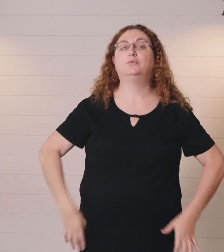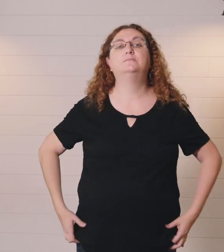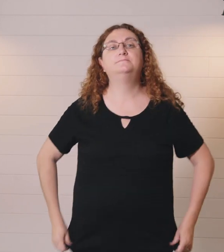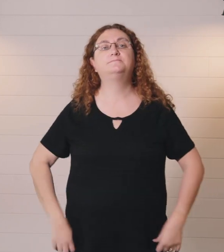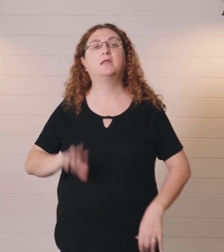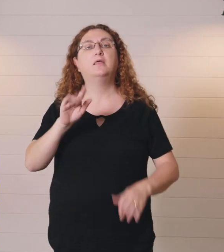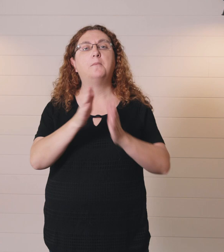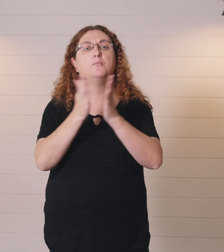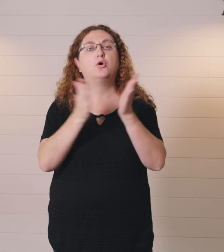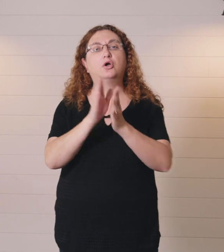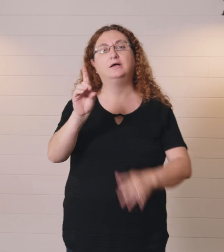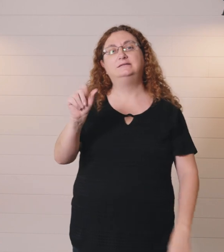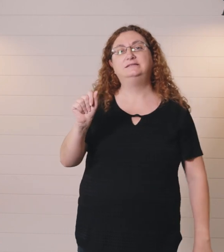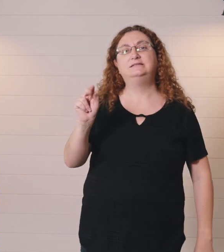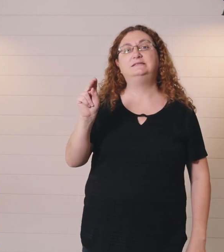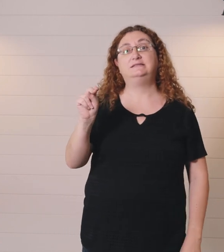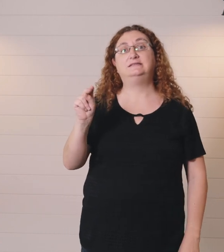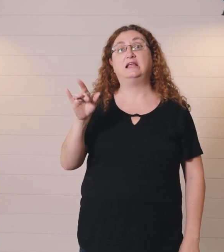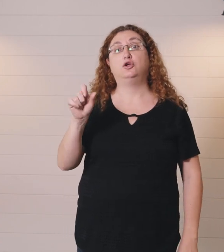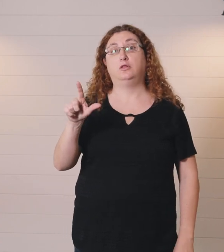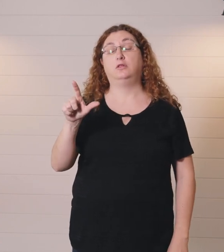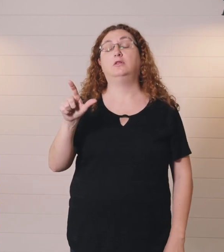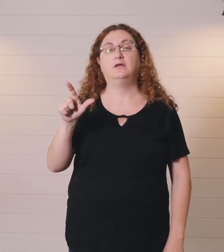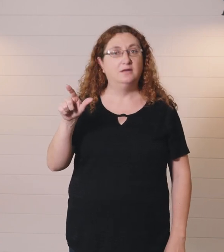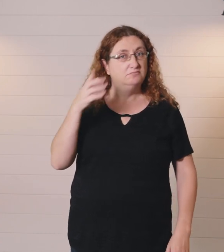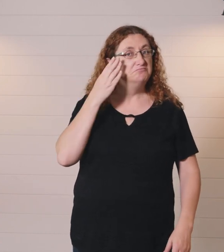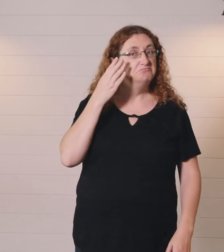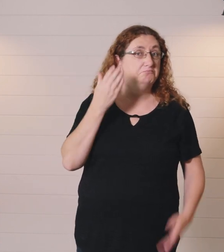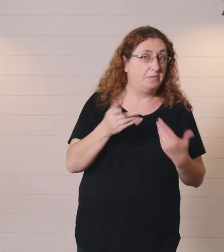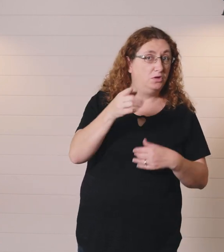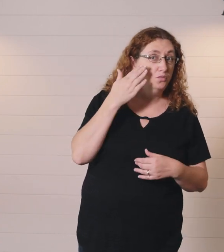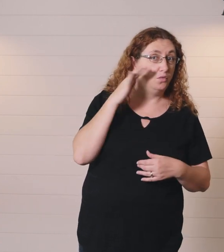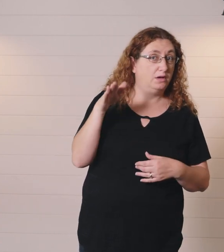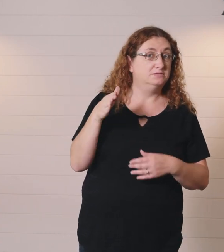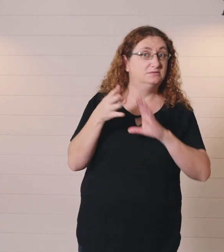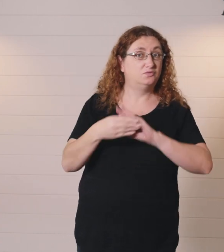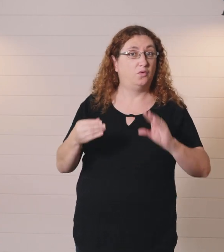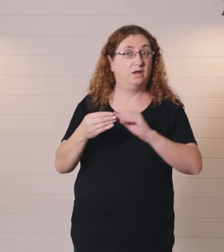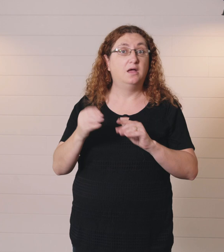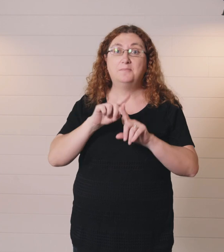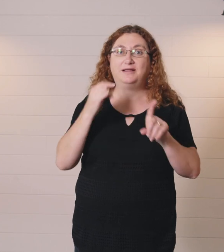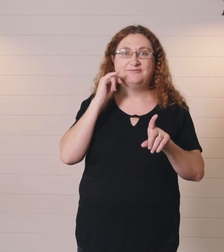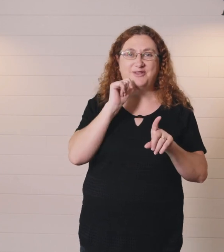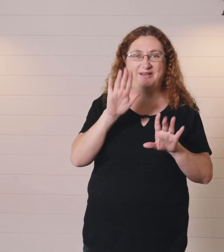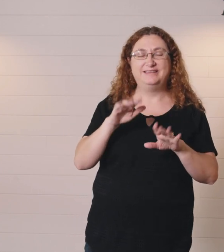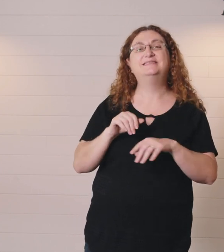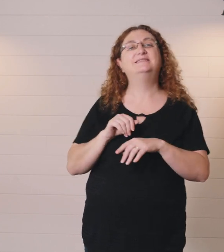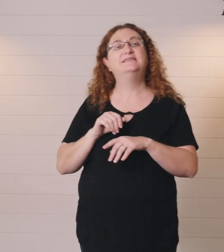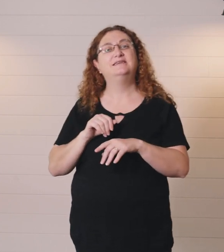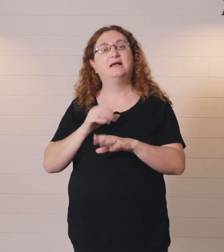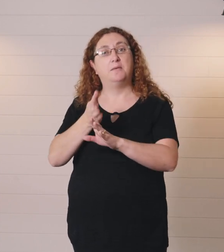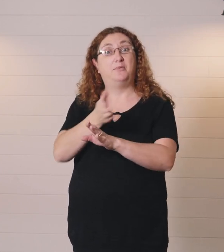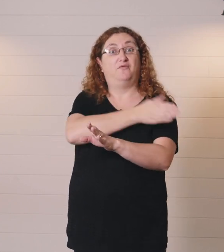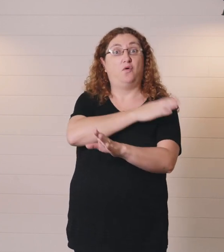a really good example. Many of you are familiar with Daniel's story, but if you're not, Daniel lived a few years before Esther. He